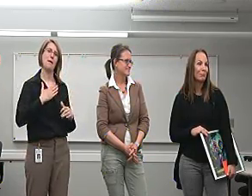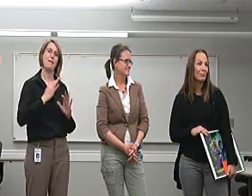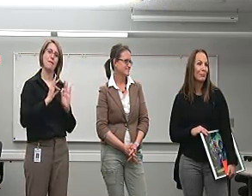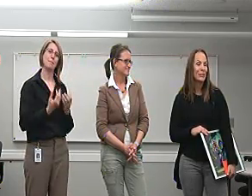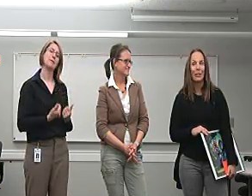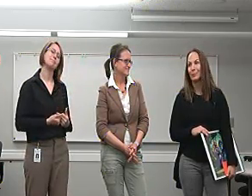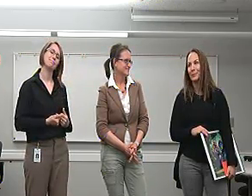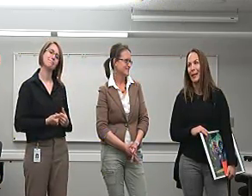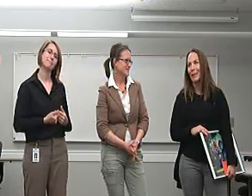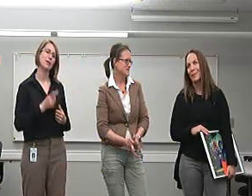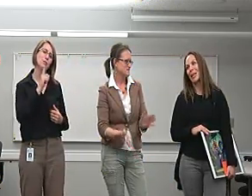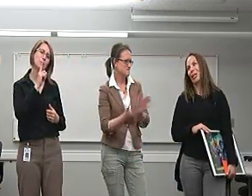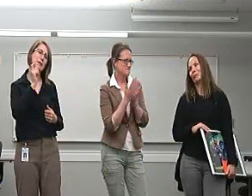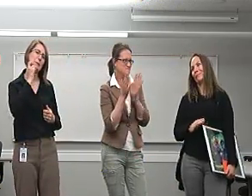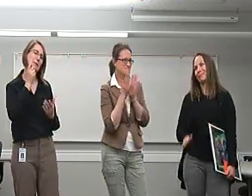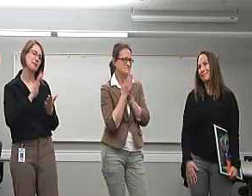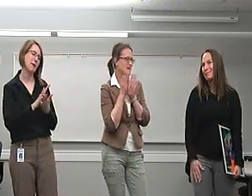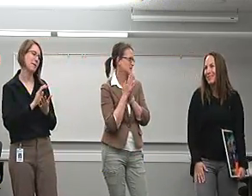yeah, thank you.